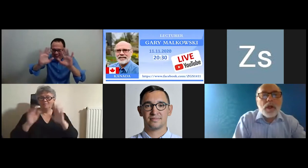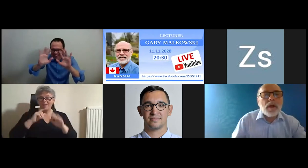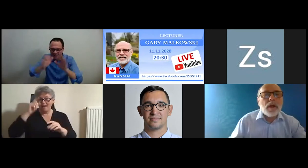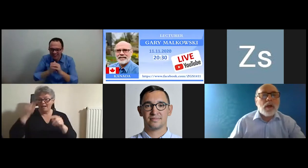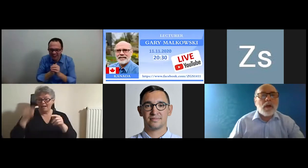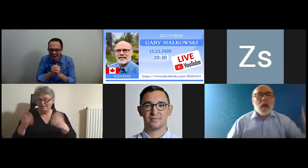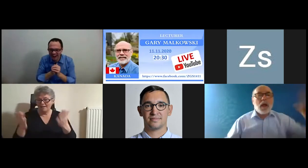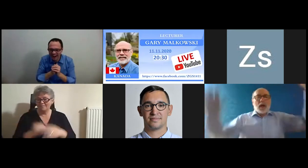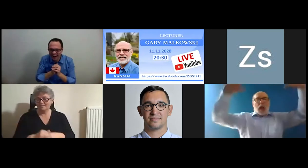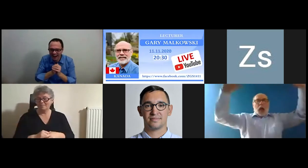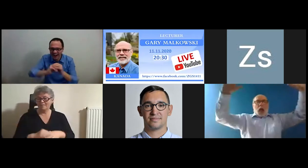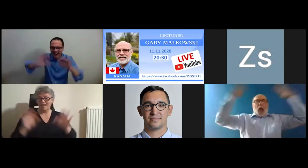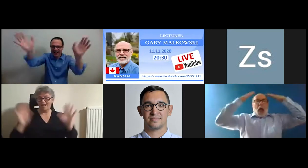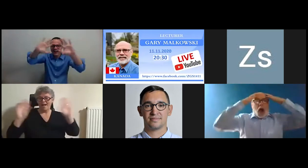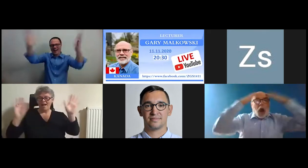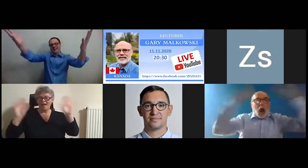Gary.